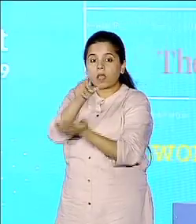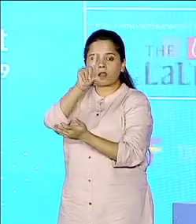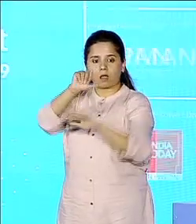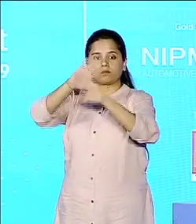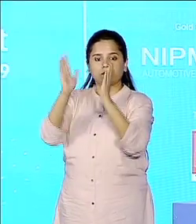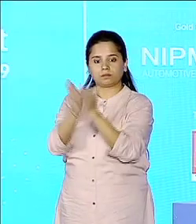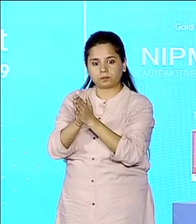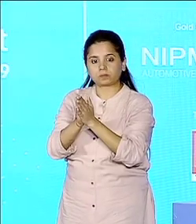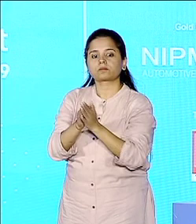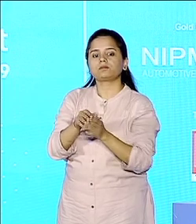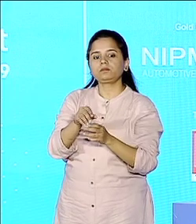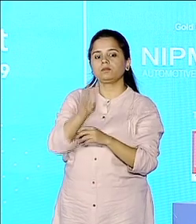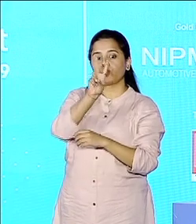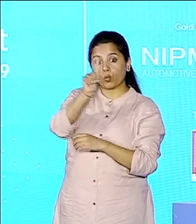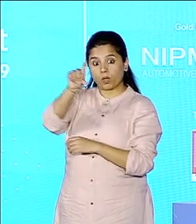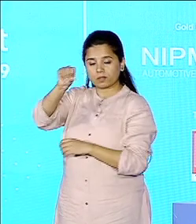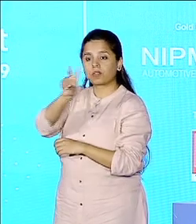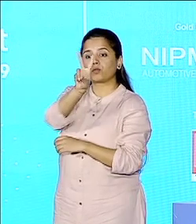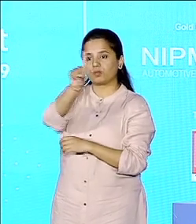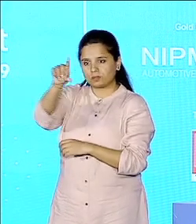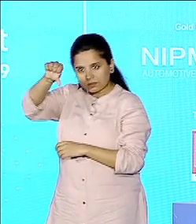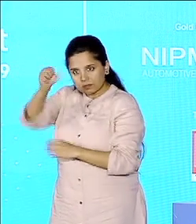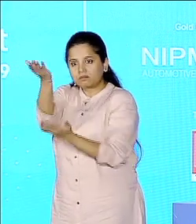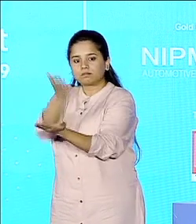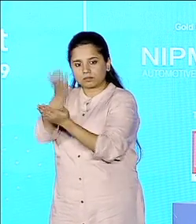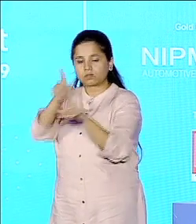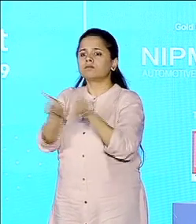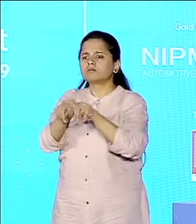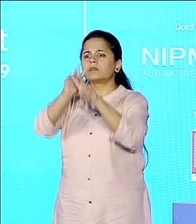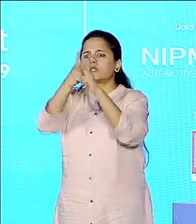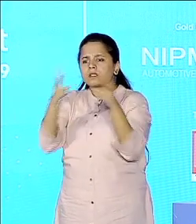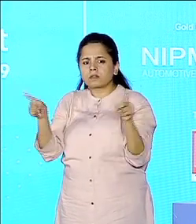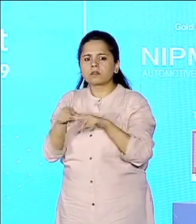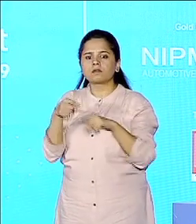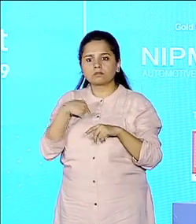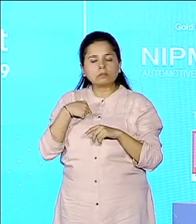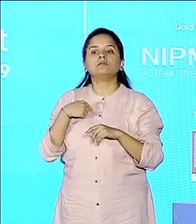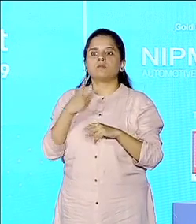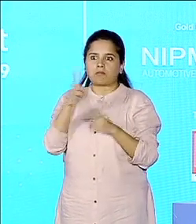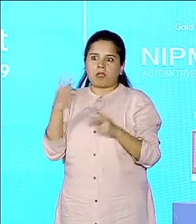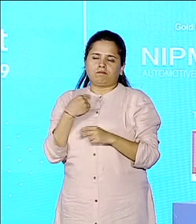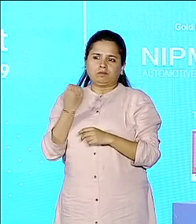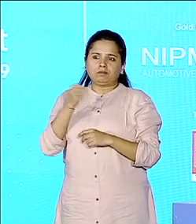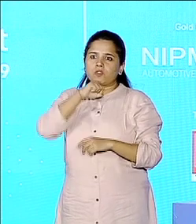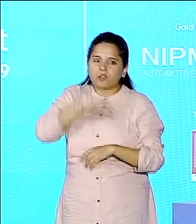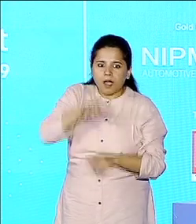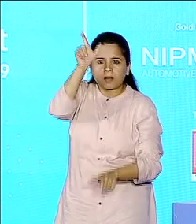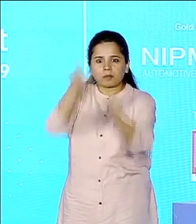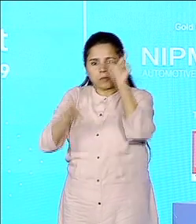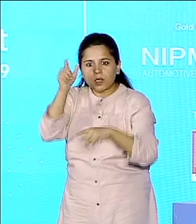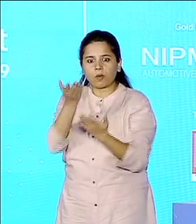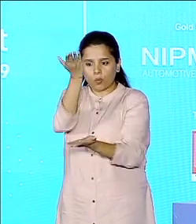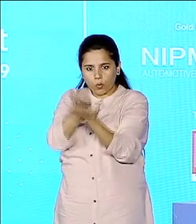Each application went through two rounds of verification, really, where there was a screening committee of young experts that judged each